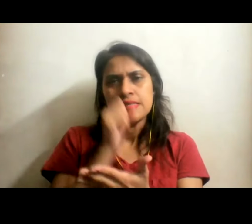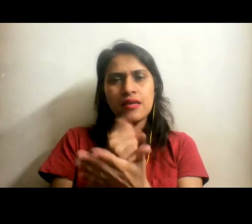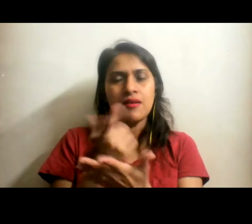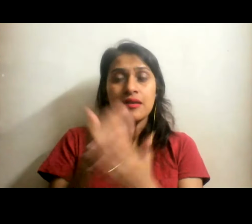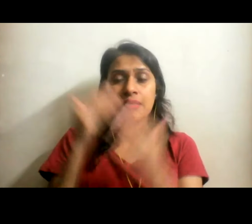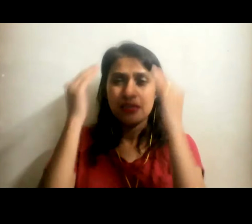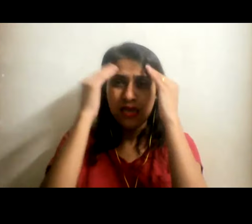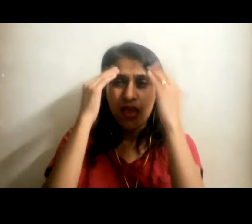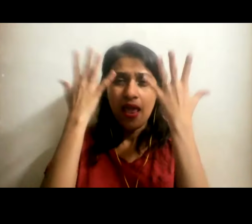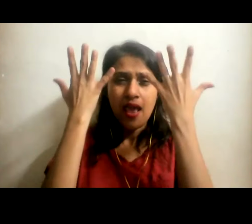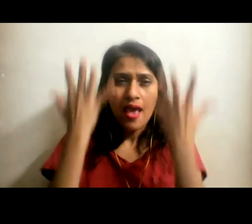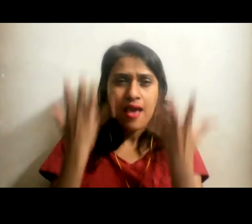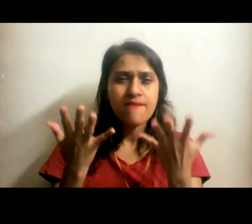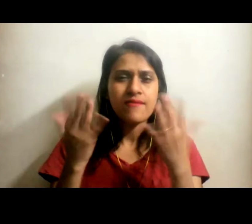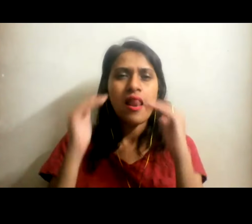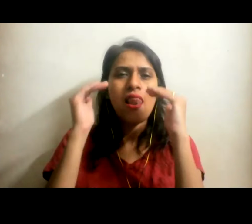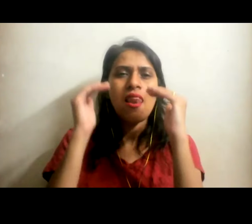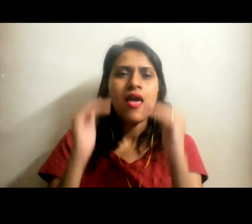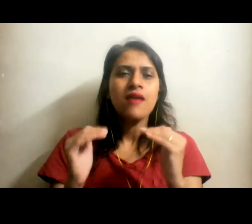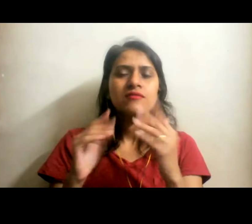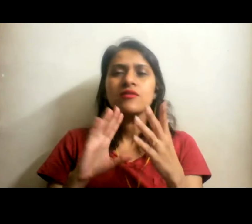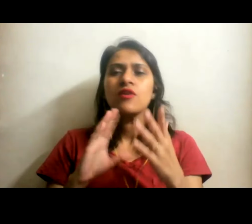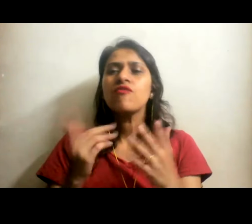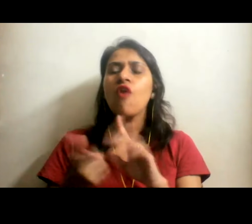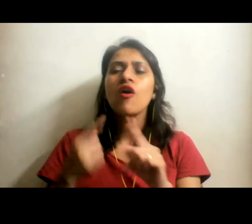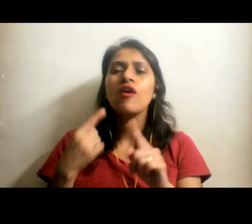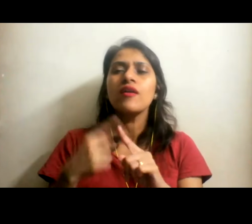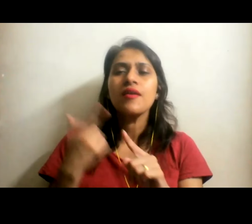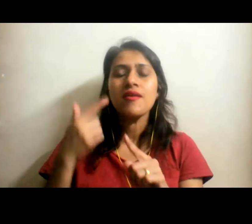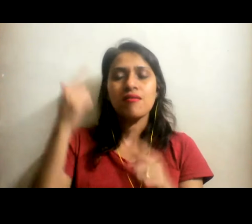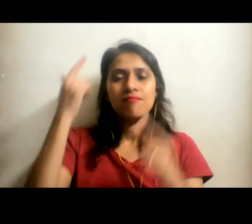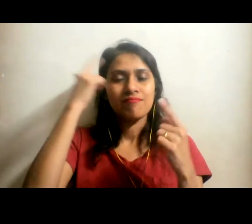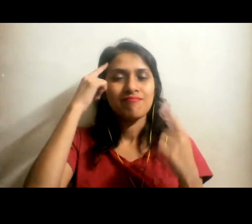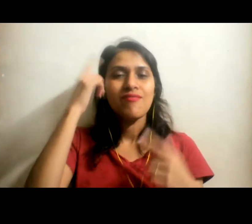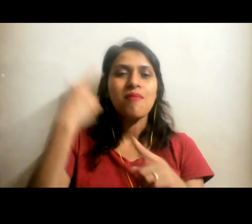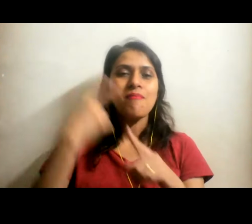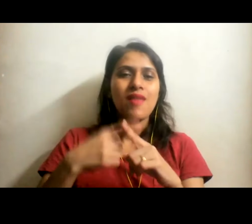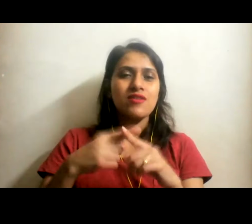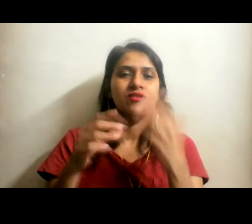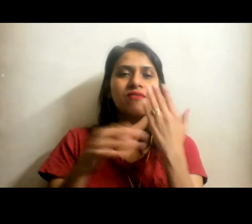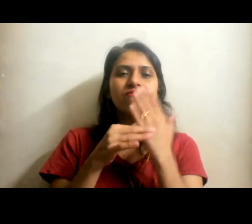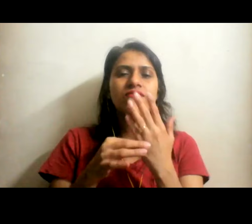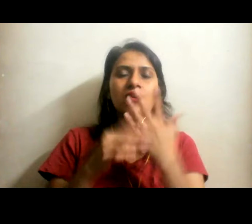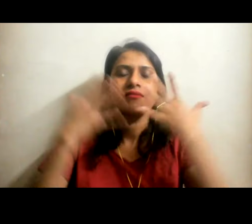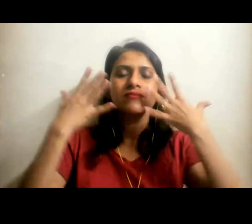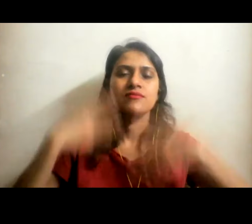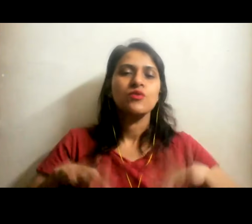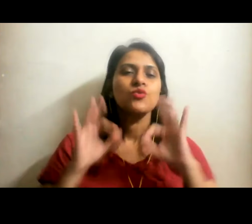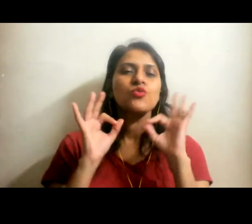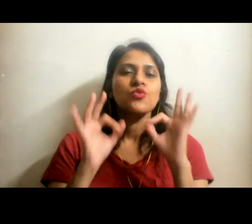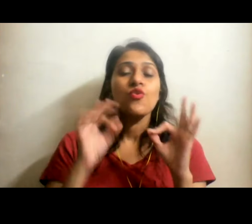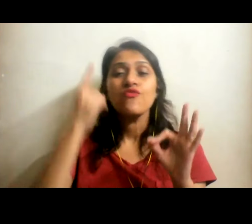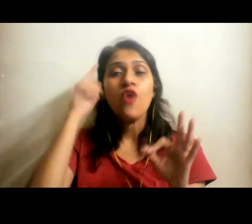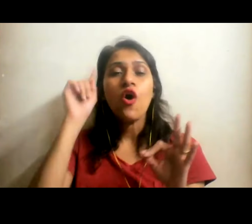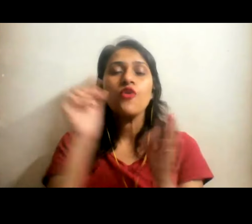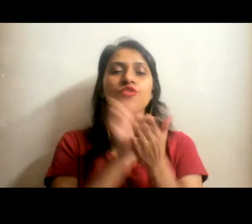level impacts the mental and physical well-being of the university students.